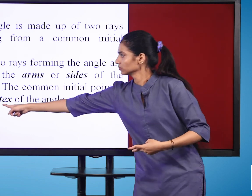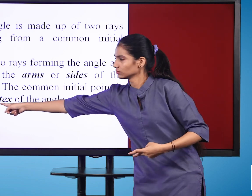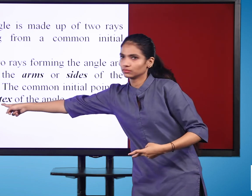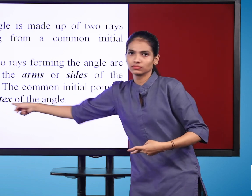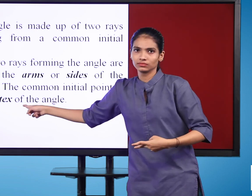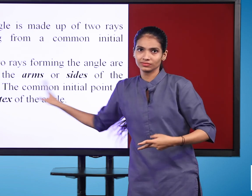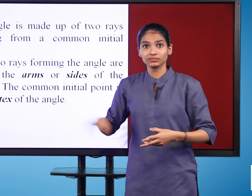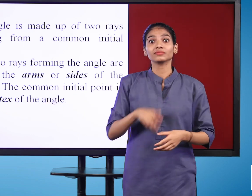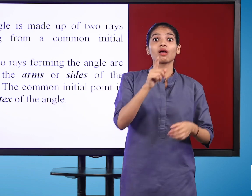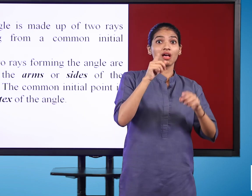of the angle.